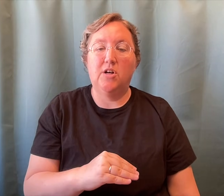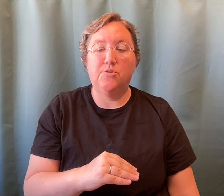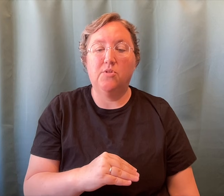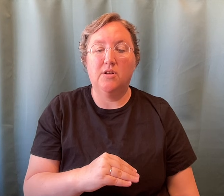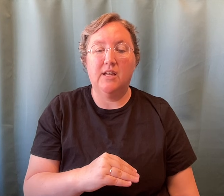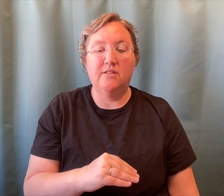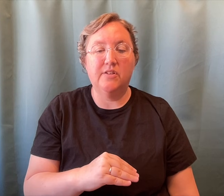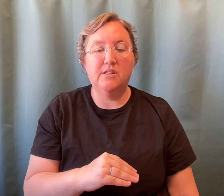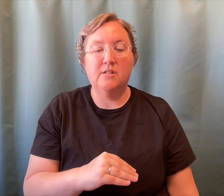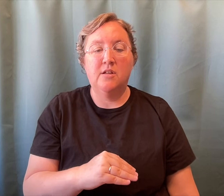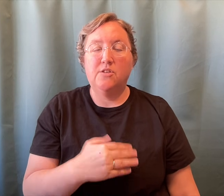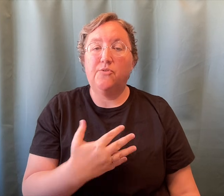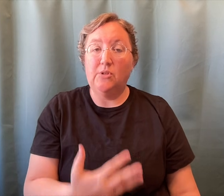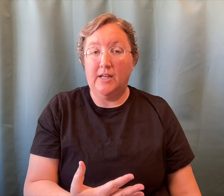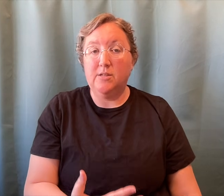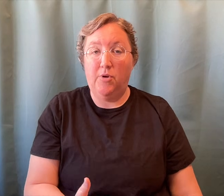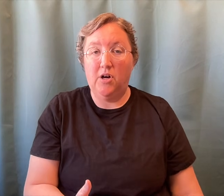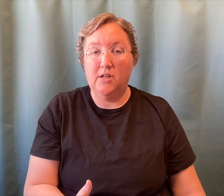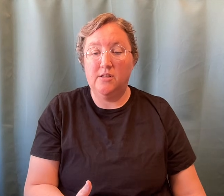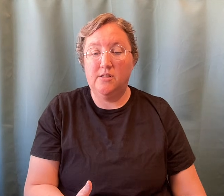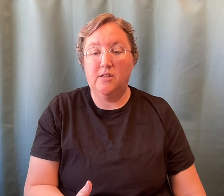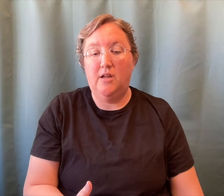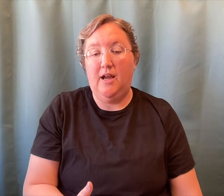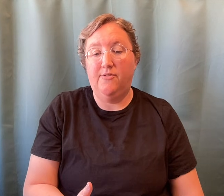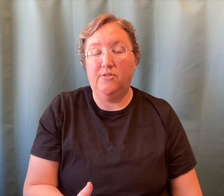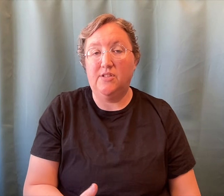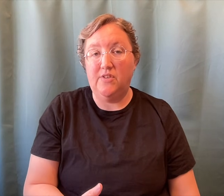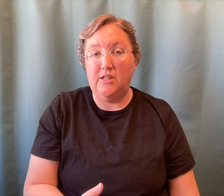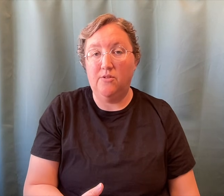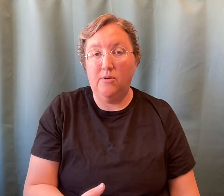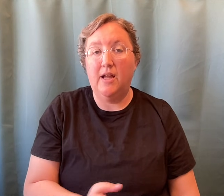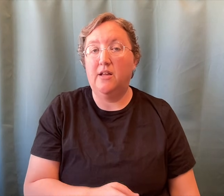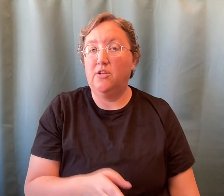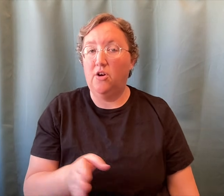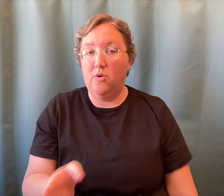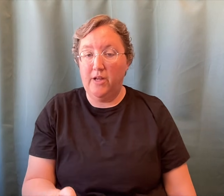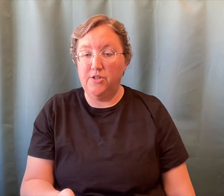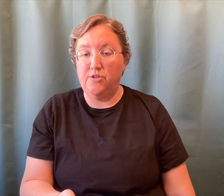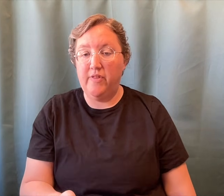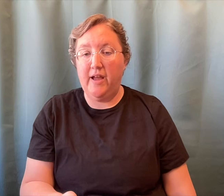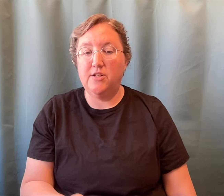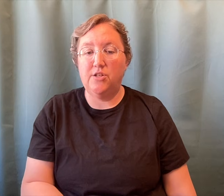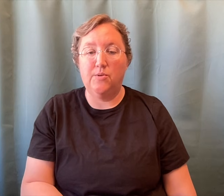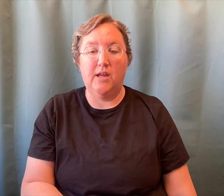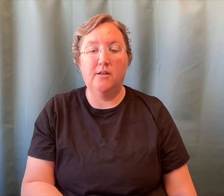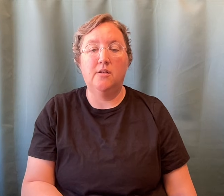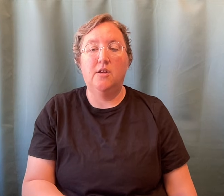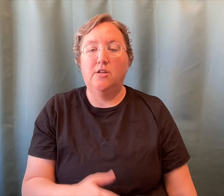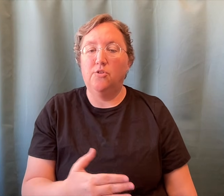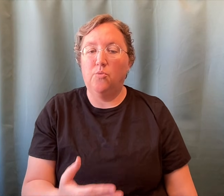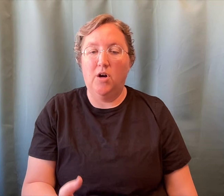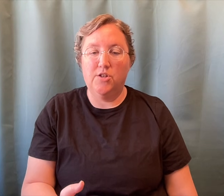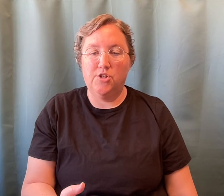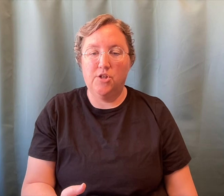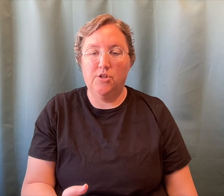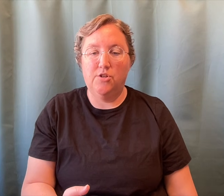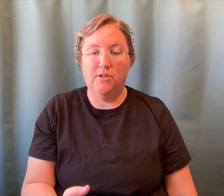module on Canvas. So if you'd like to pause after this video and go and do that, you can. You'll watch 2